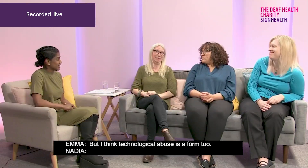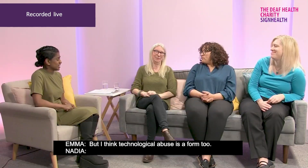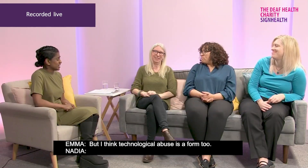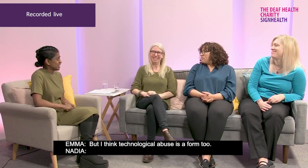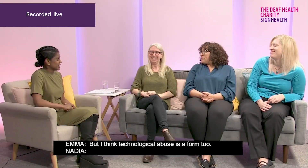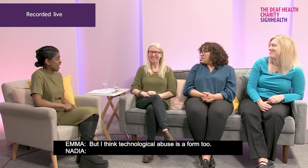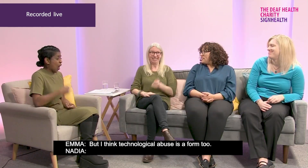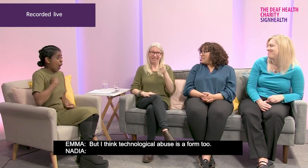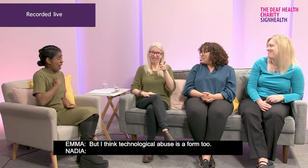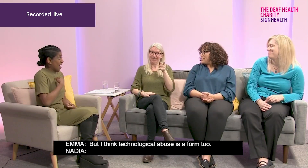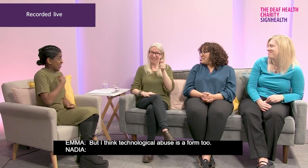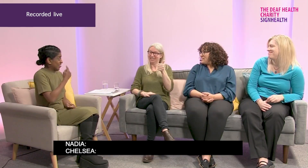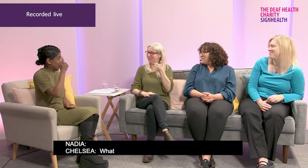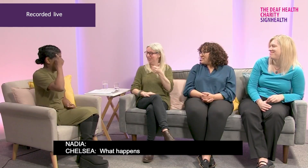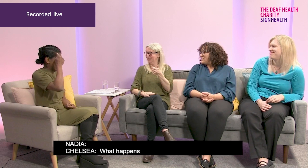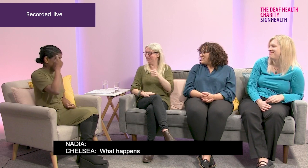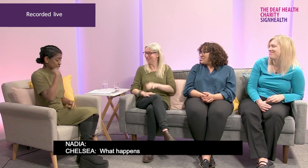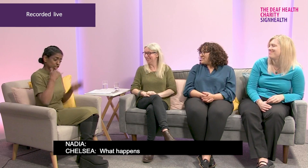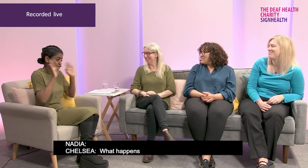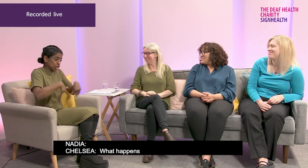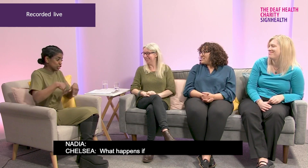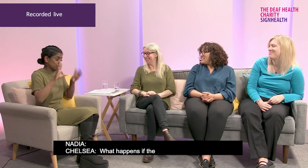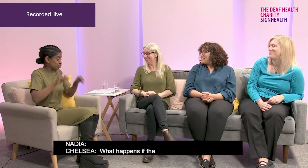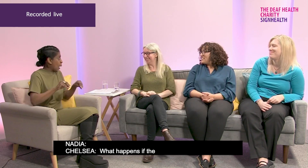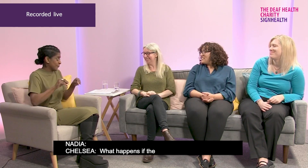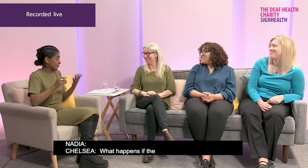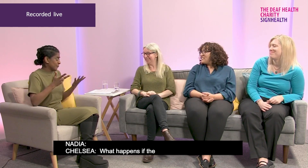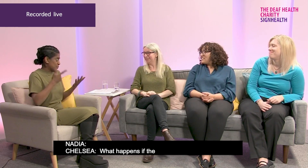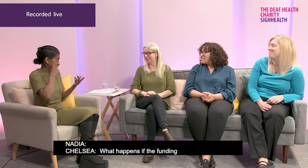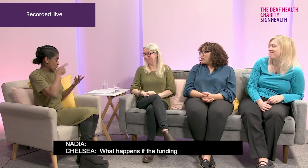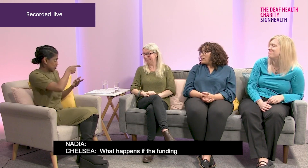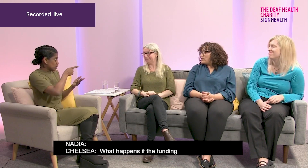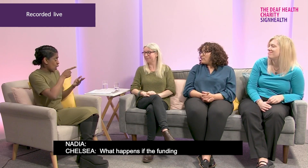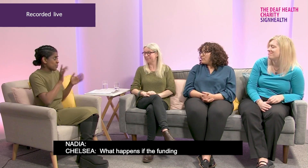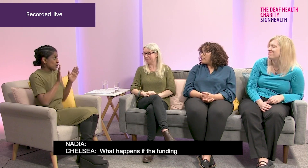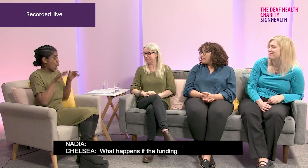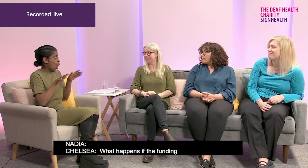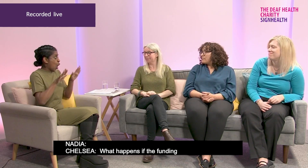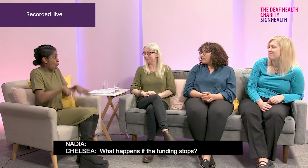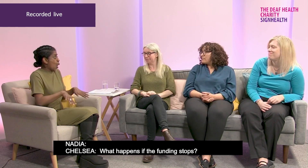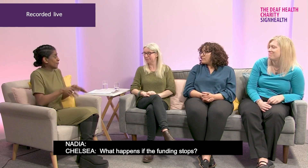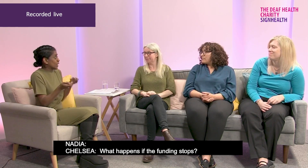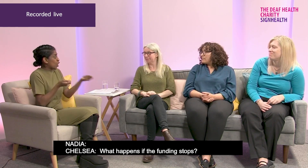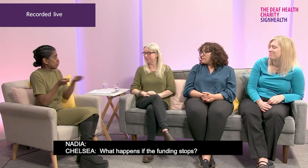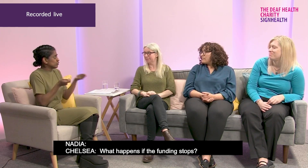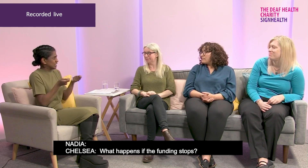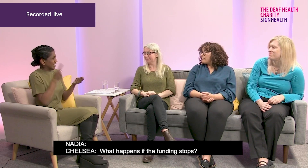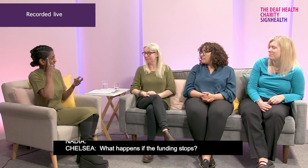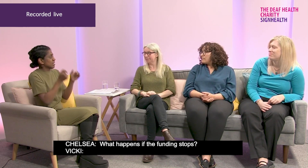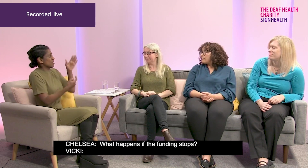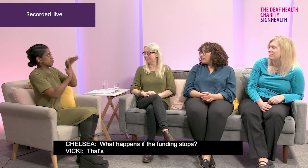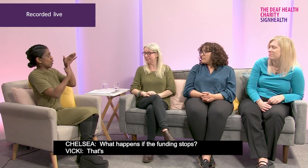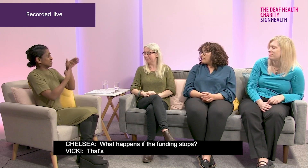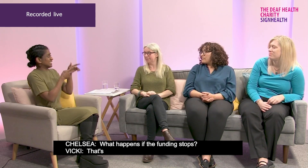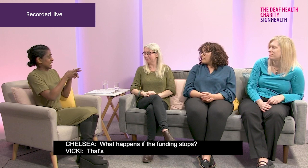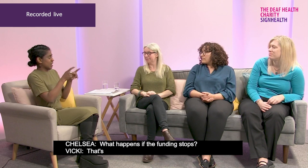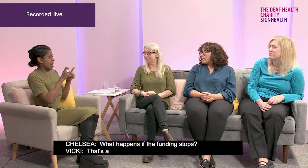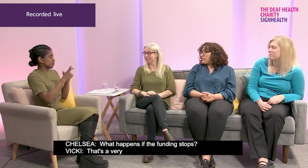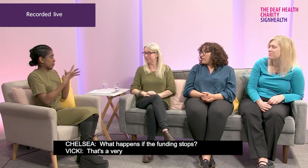Oh, that's a very good question, Vicky says. Well, personally, I feel it shouldn't stop. The Home Office, you know, should